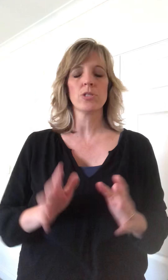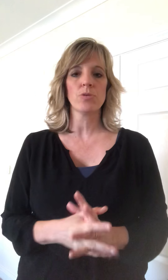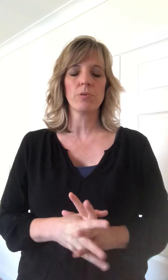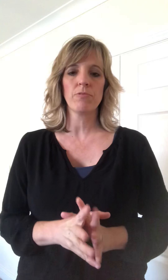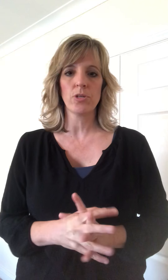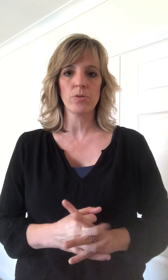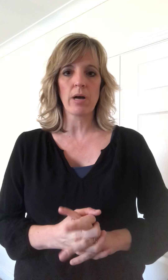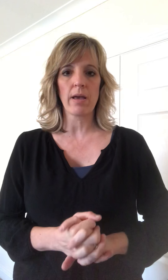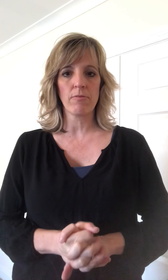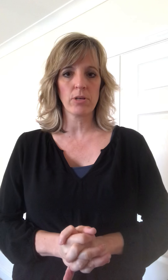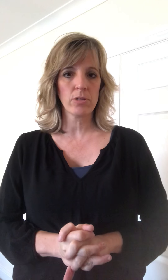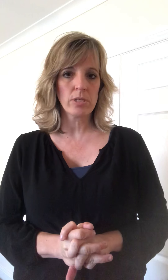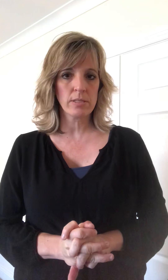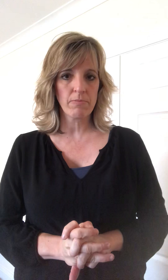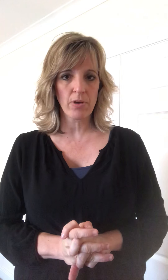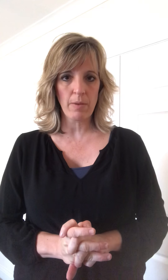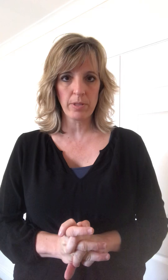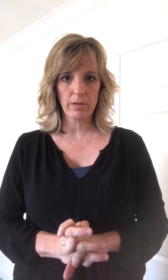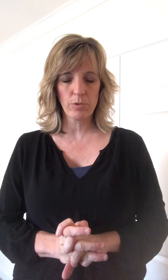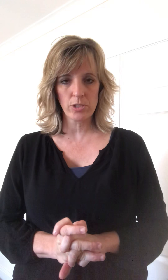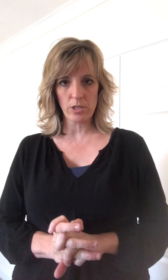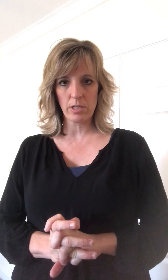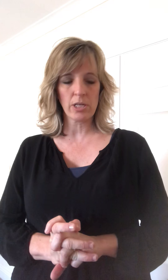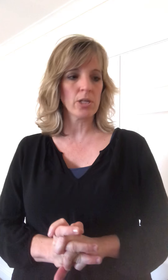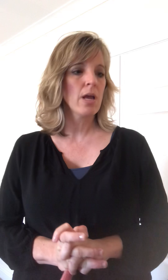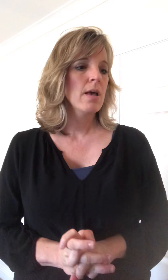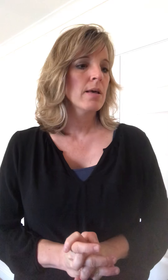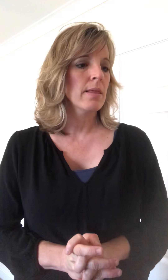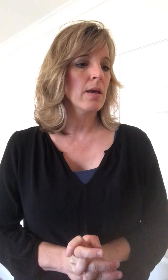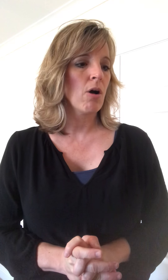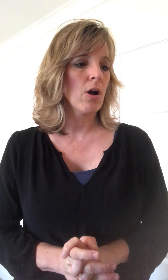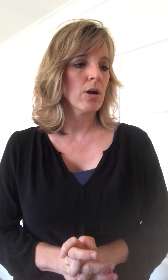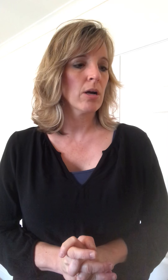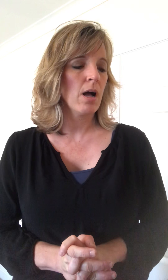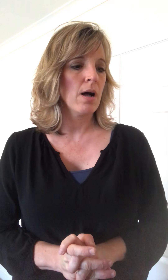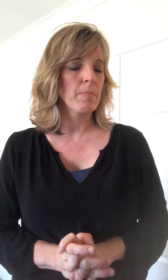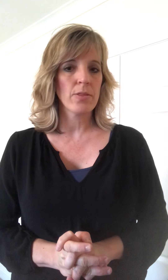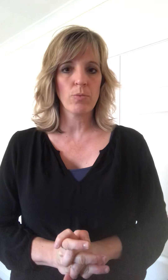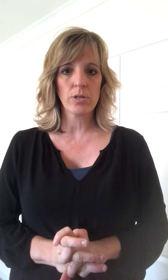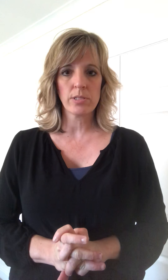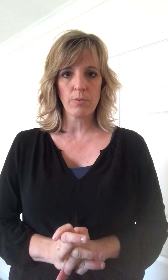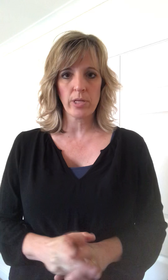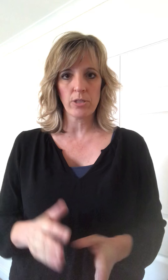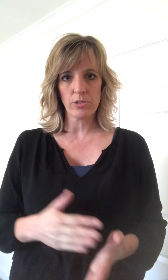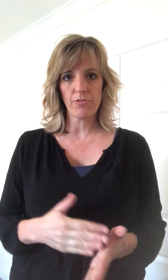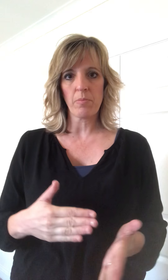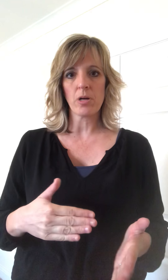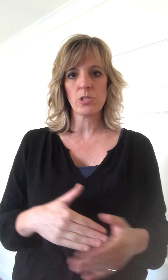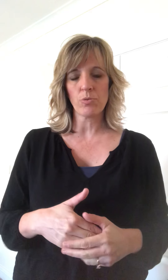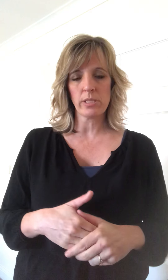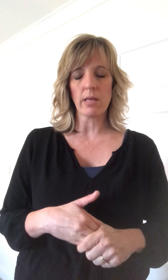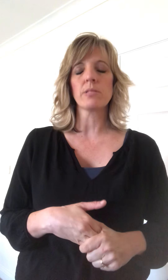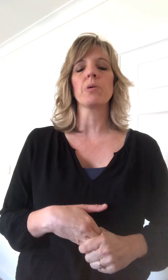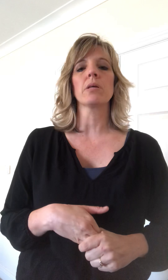to review, I have included some vocabulary words on here that are the words that we learned from our stories last week that